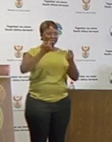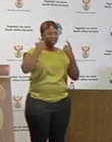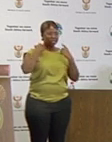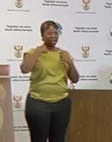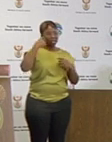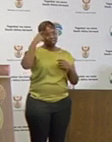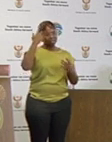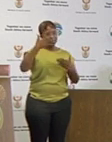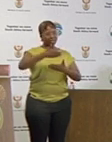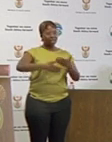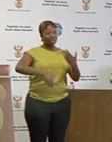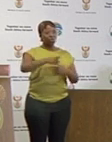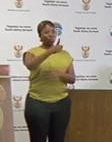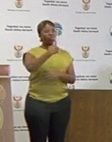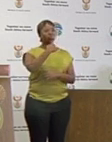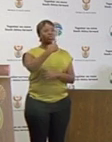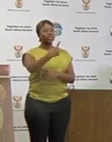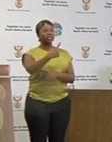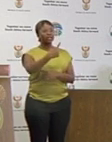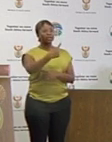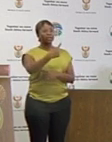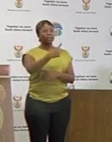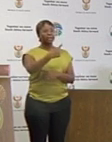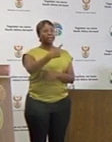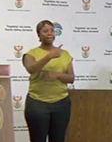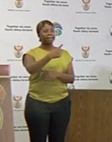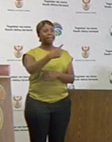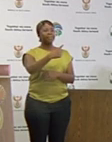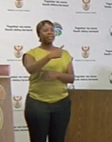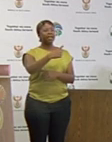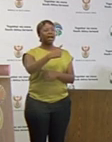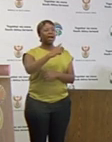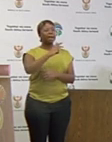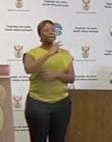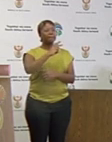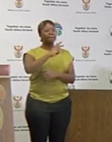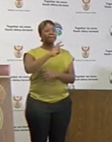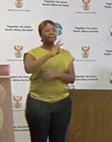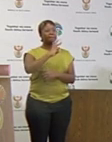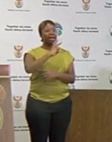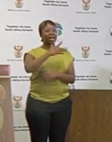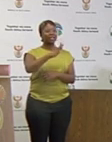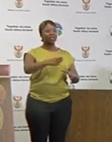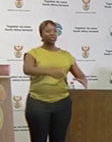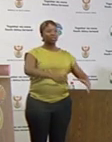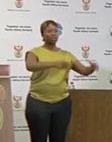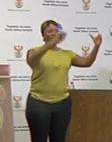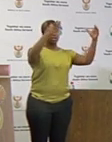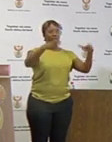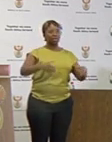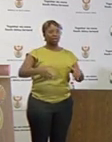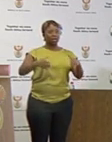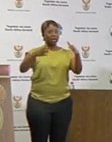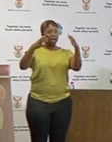on the statement. You said those water tankers that are not